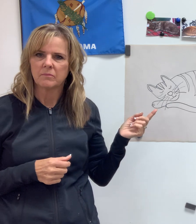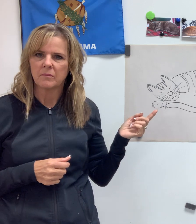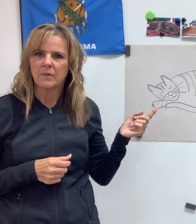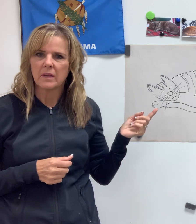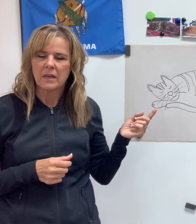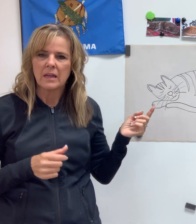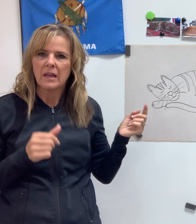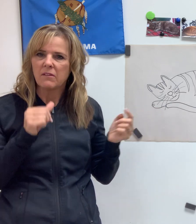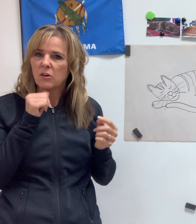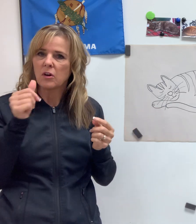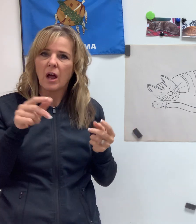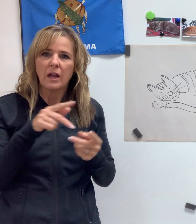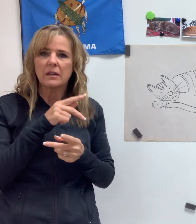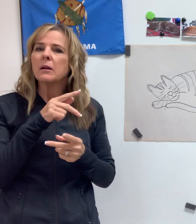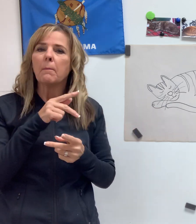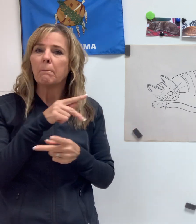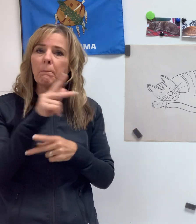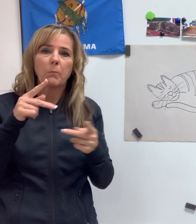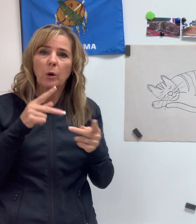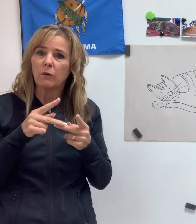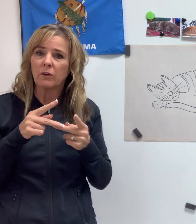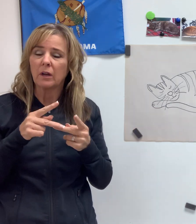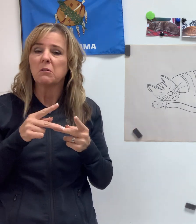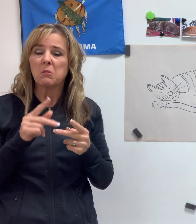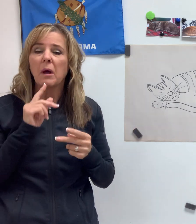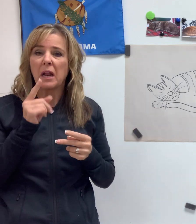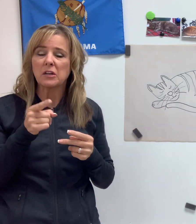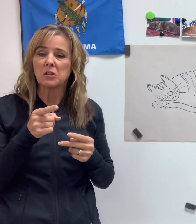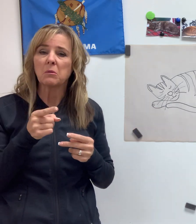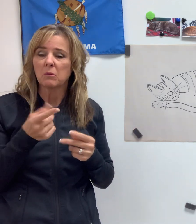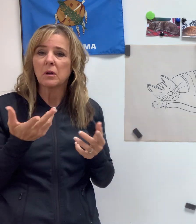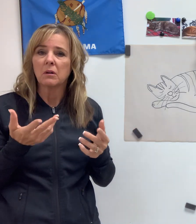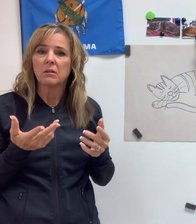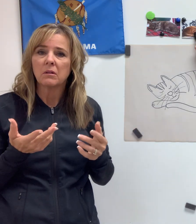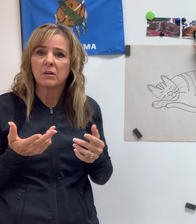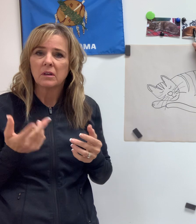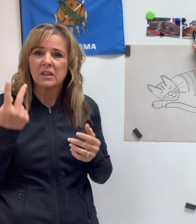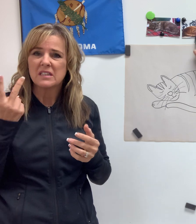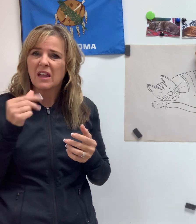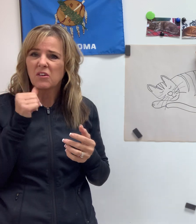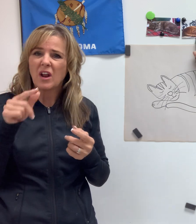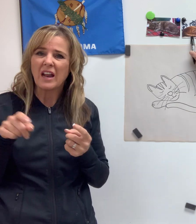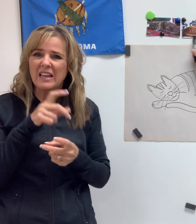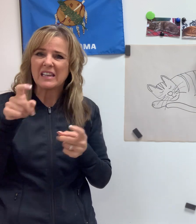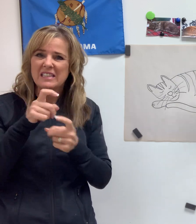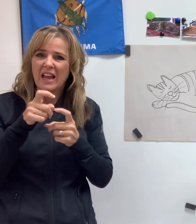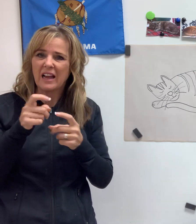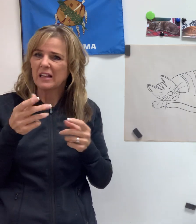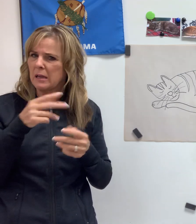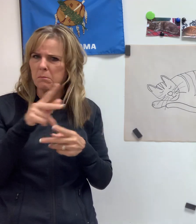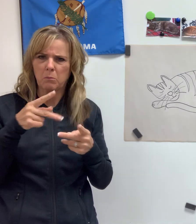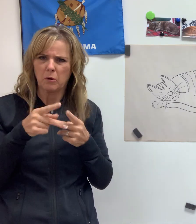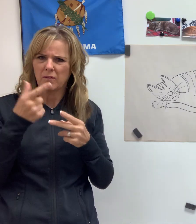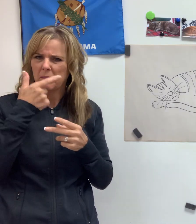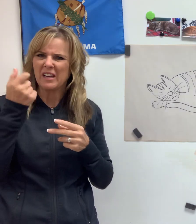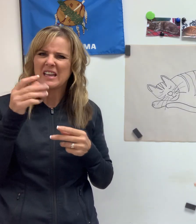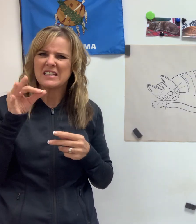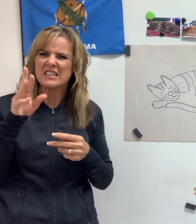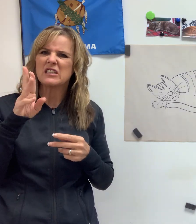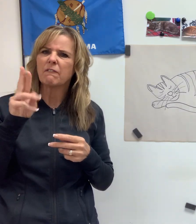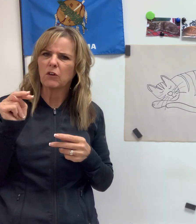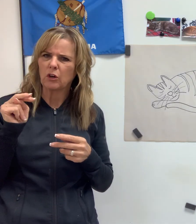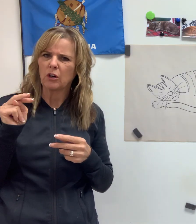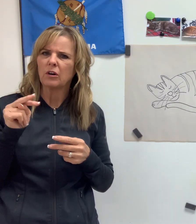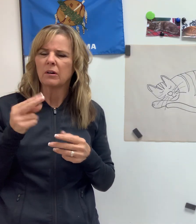not exactly perfect, it might actually look more realistic. Because see how they're not exactly perfect because it's fur and it's